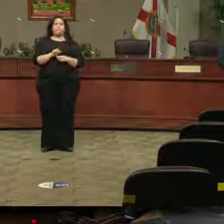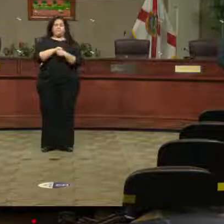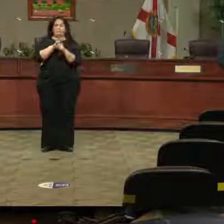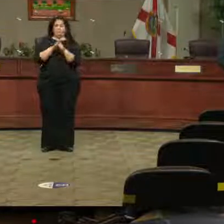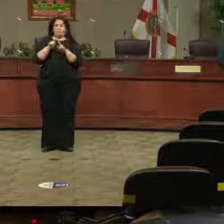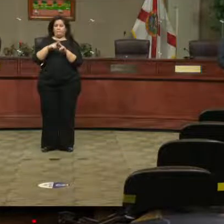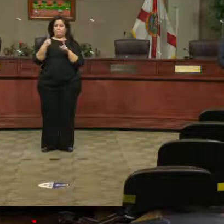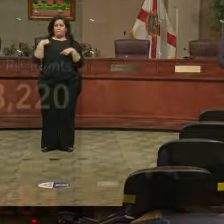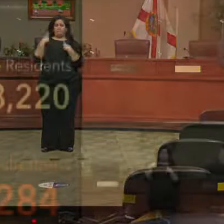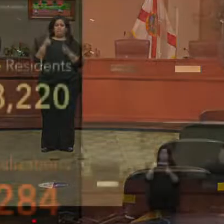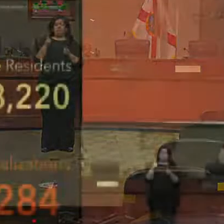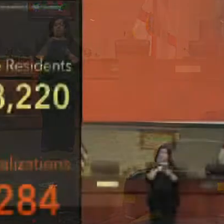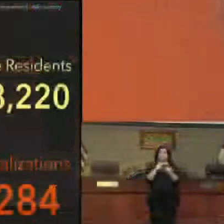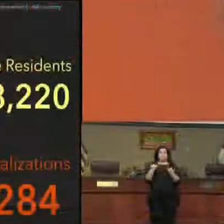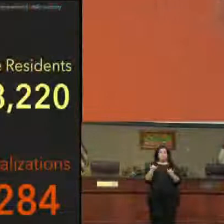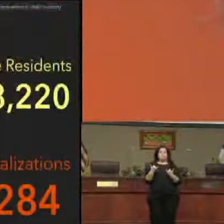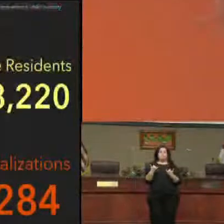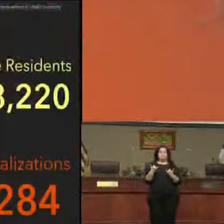reported